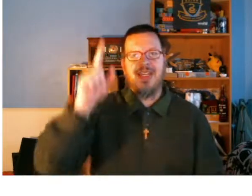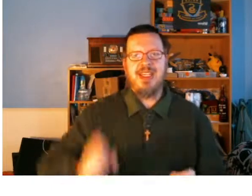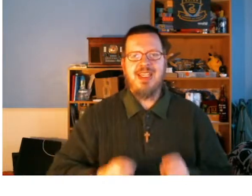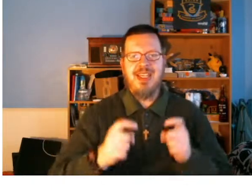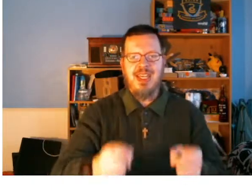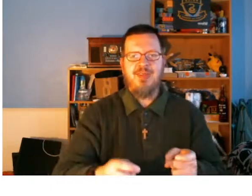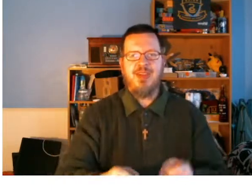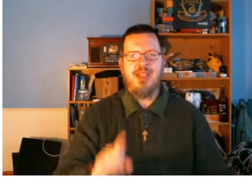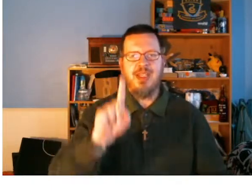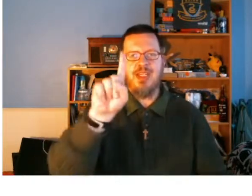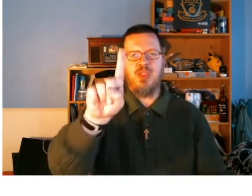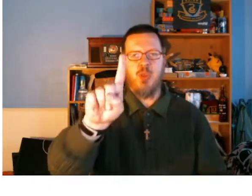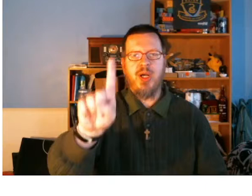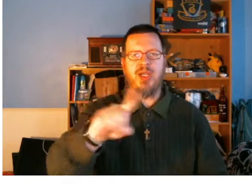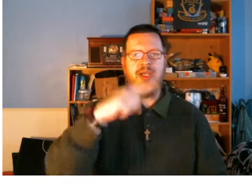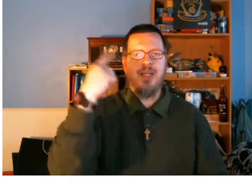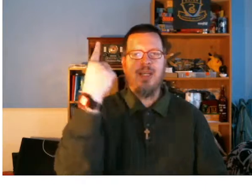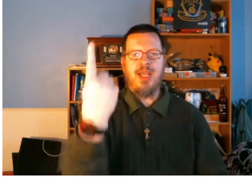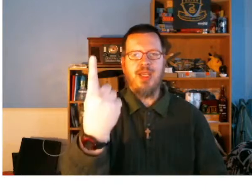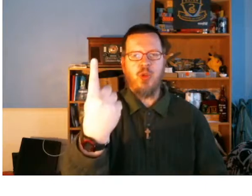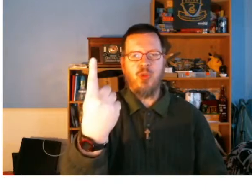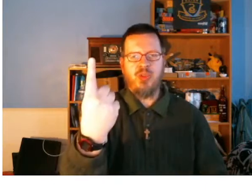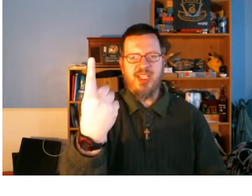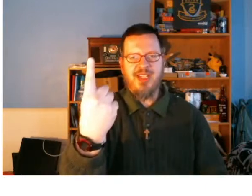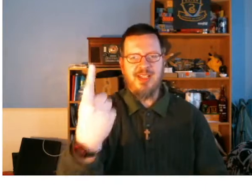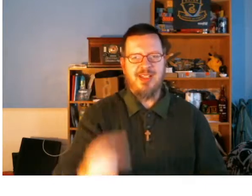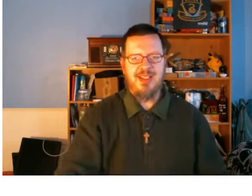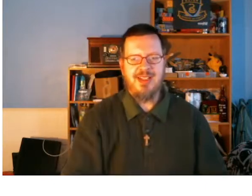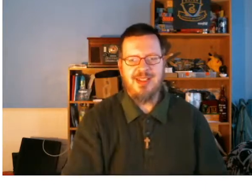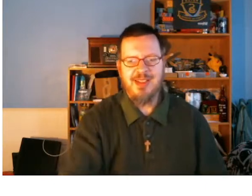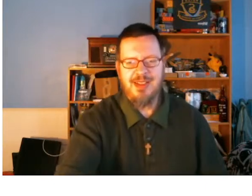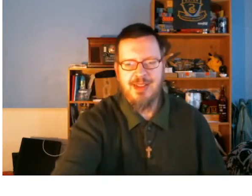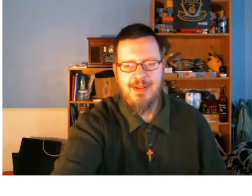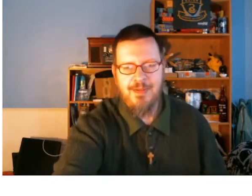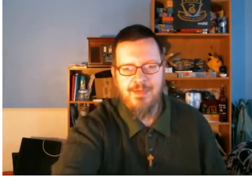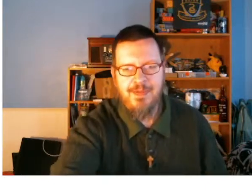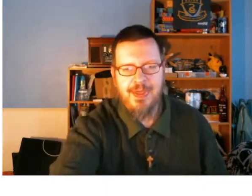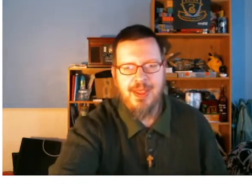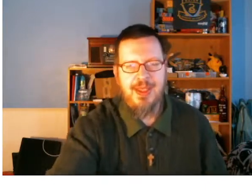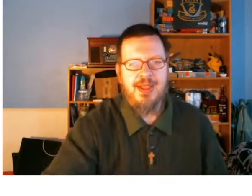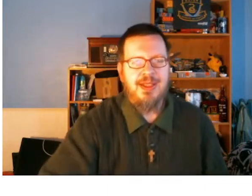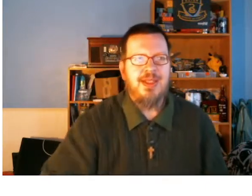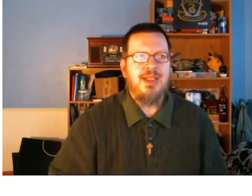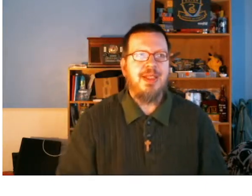that he gave his one and only.